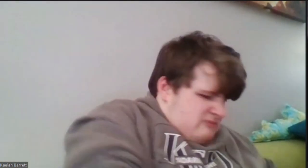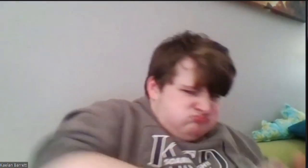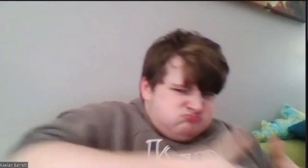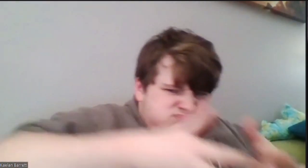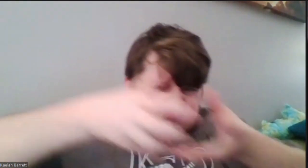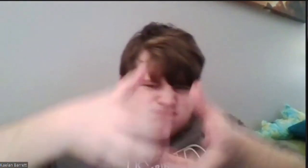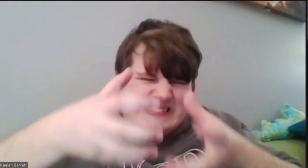But...